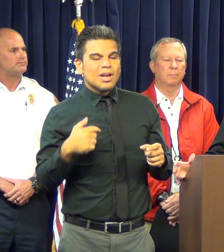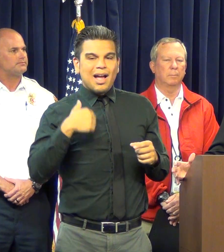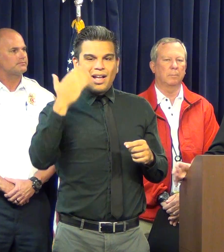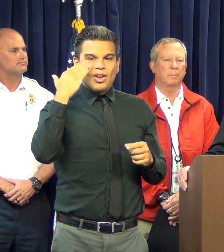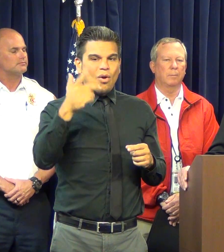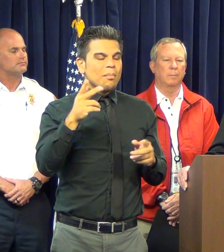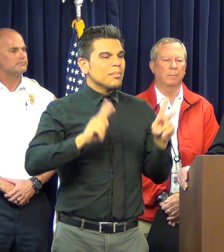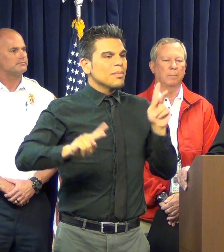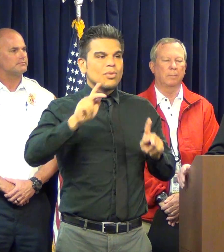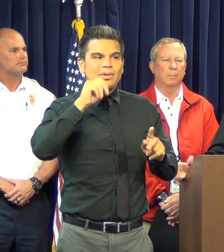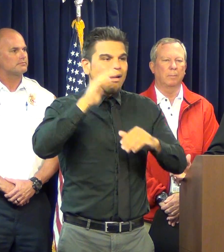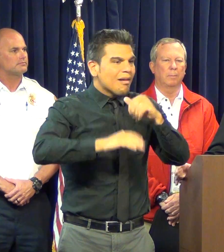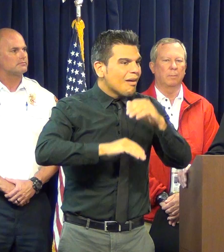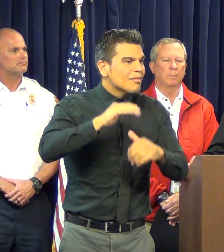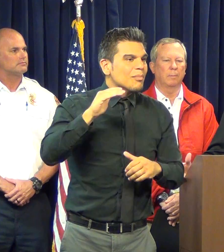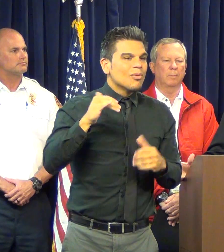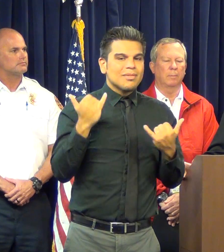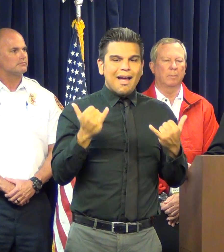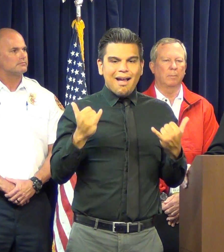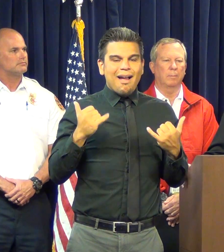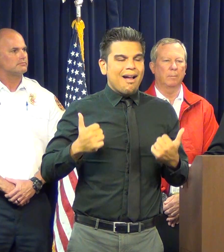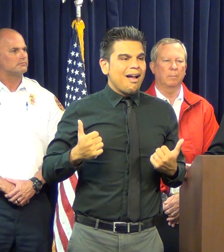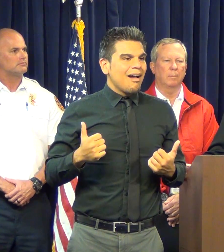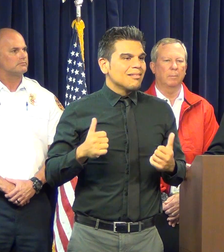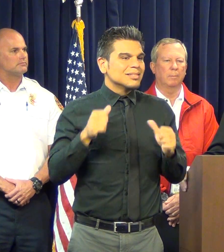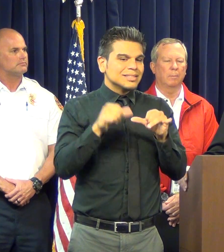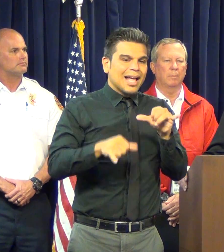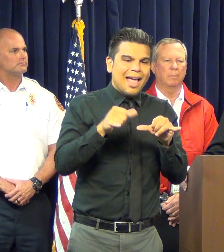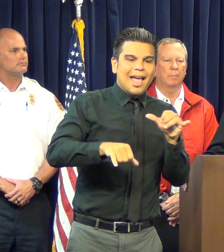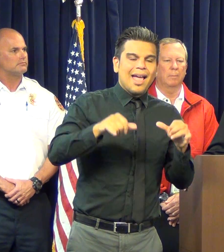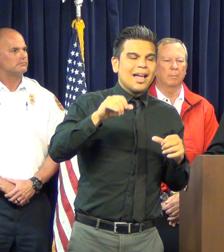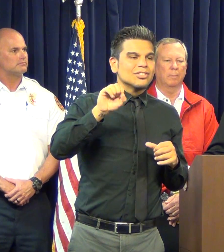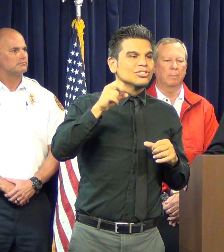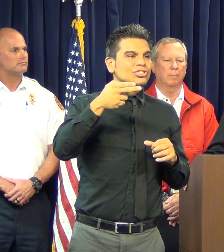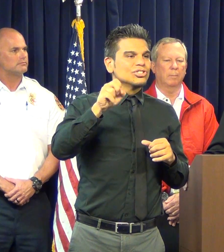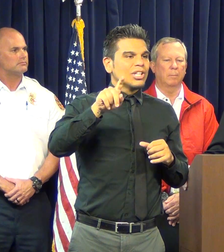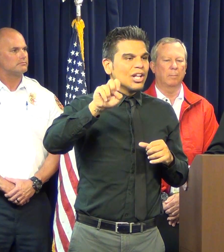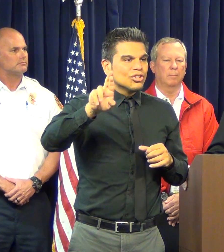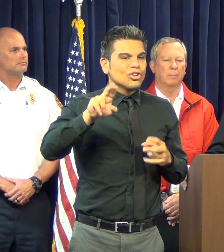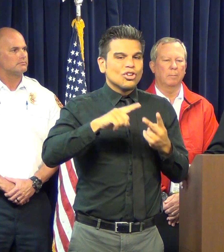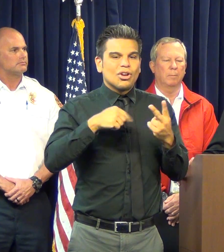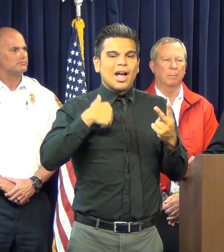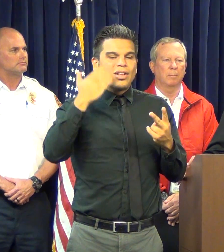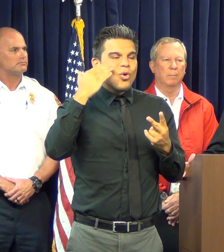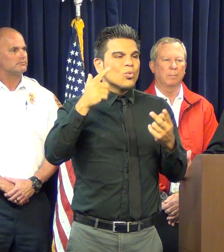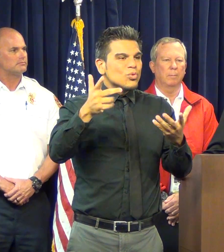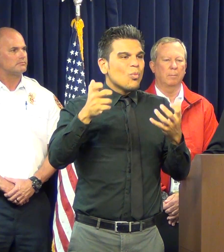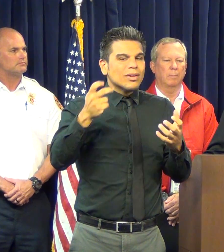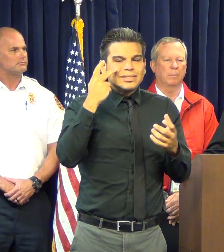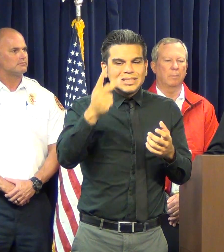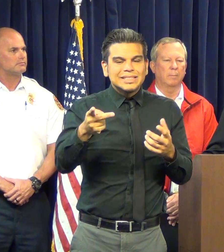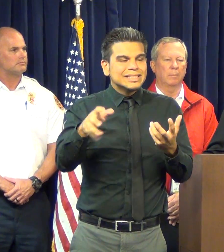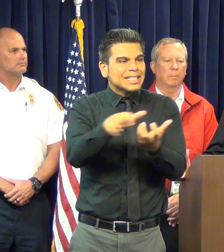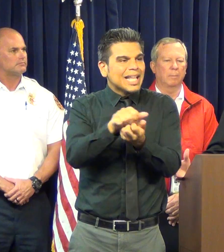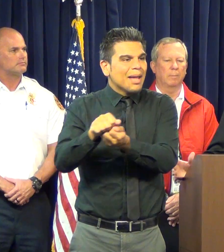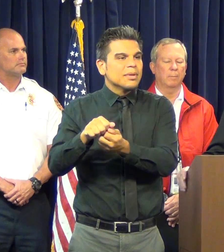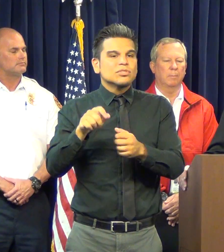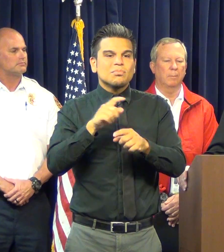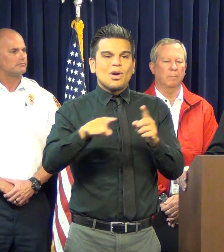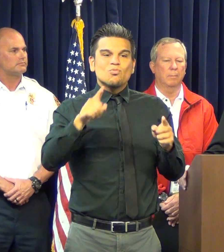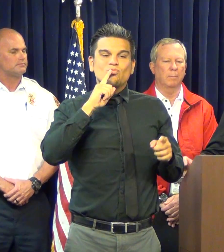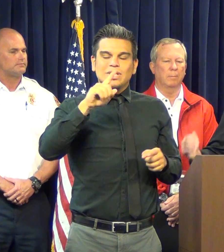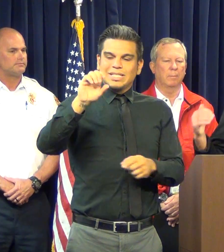of not being where you reside, wanting to see potential damage. But it's for your own safety, and public safety is the top